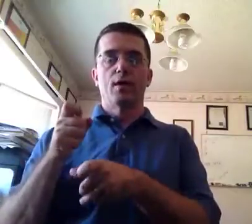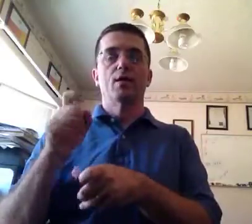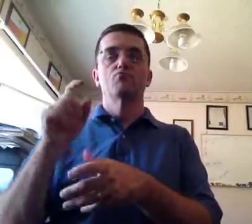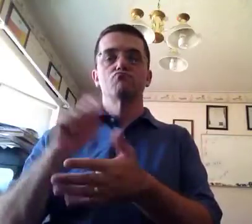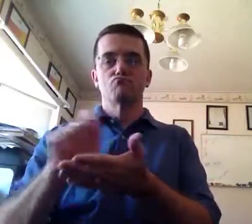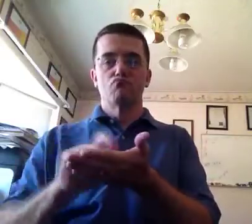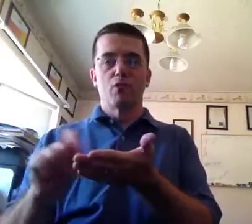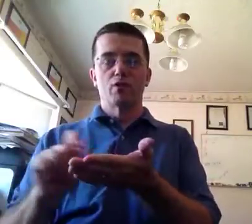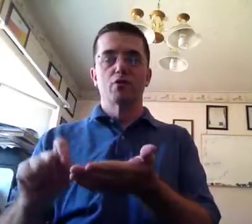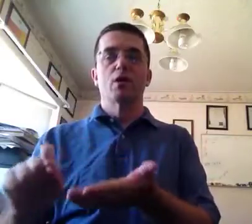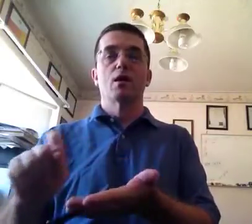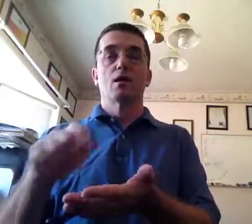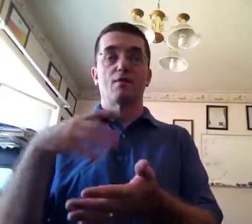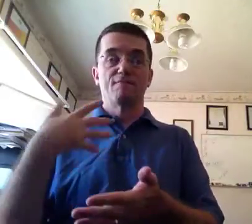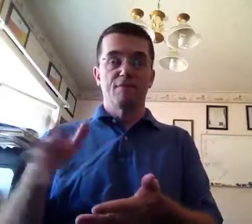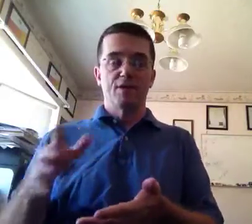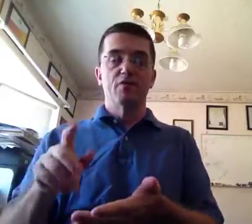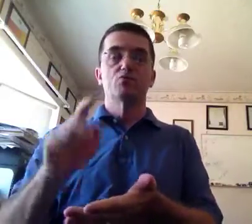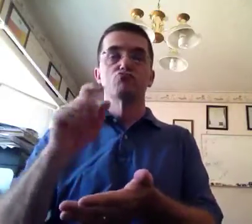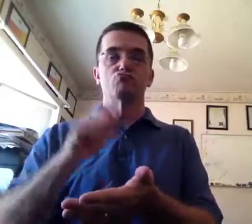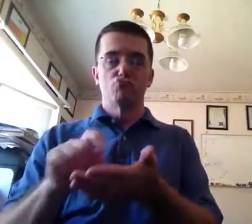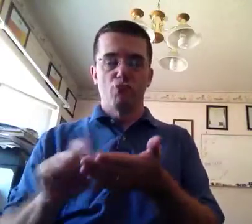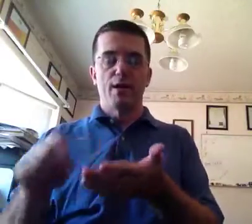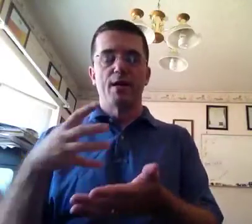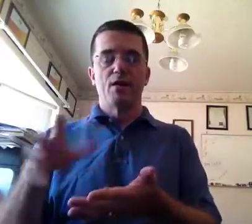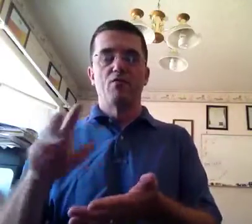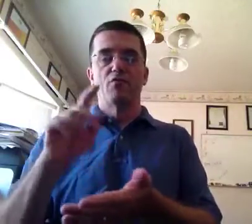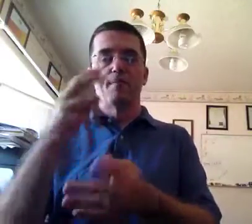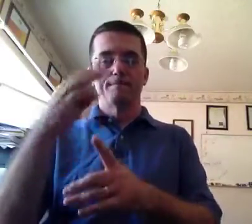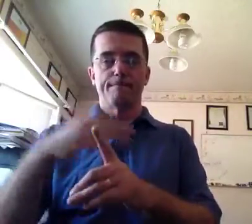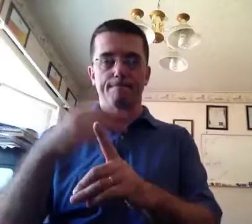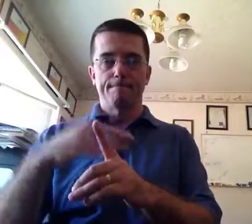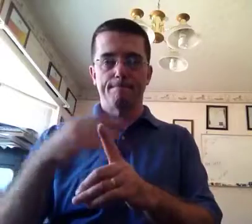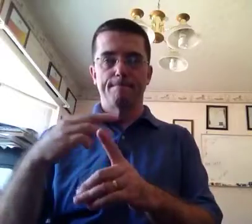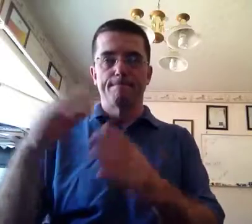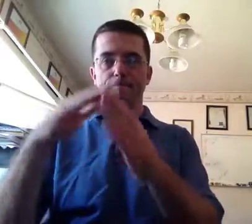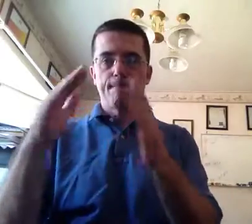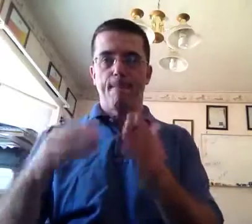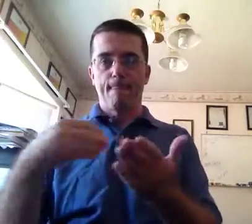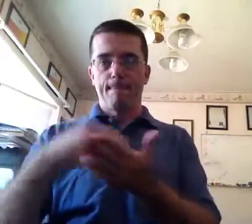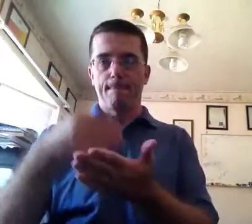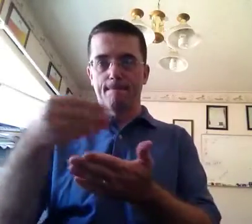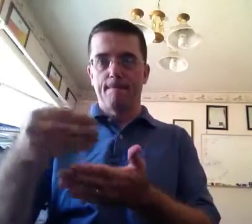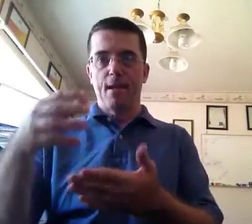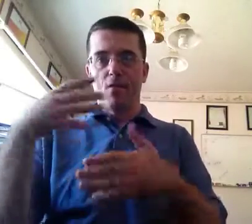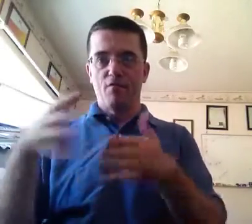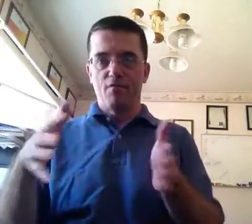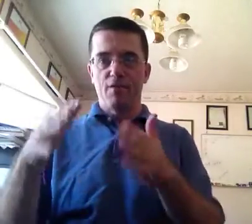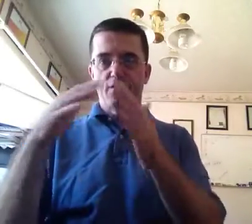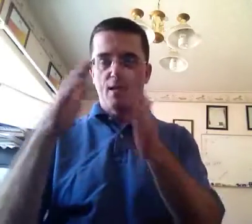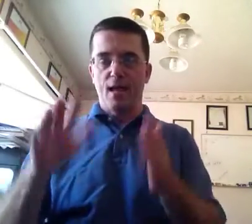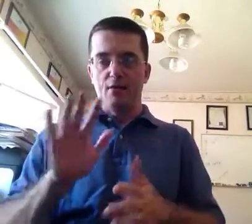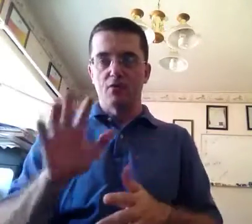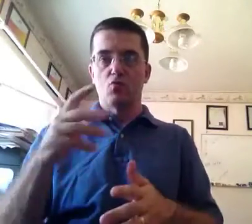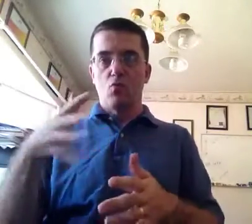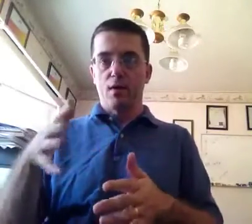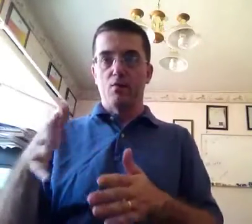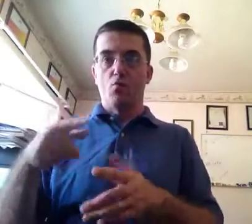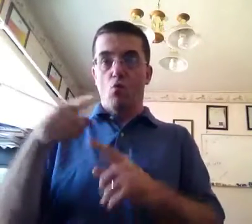the house when he passes, and we've got liquidity available to take care of any of his possible needs. Might not